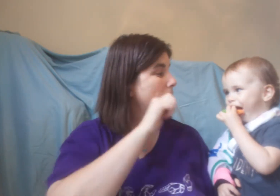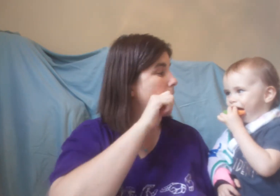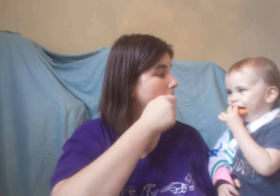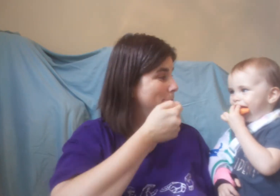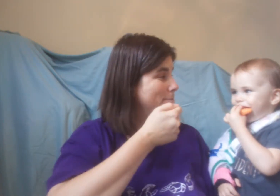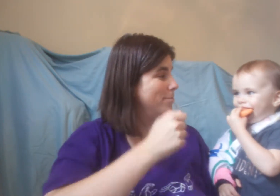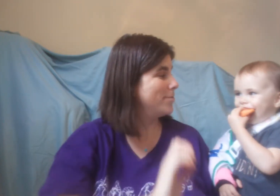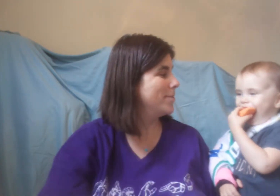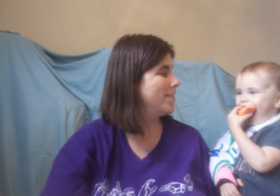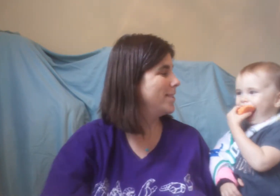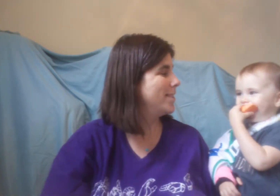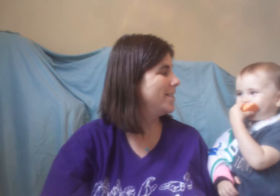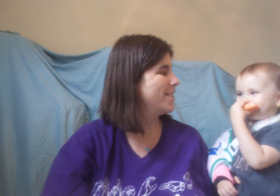carrot?